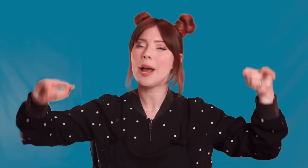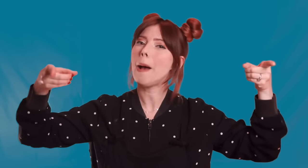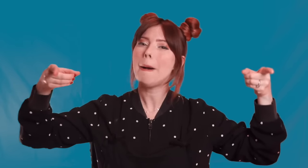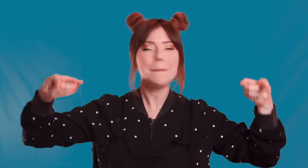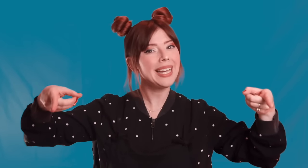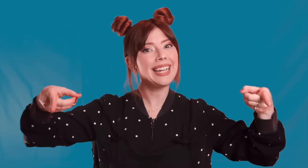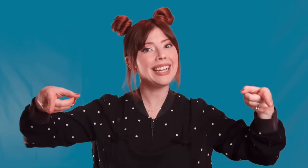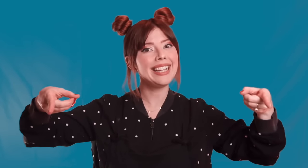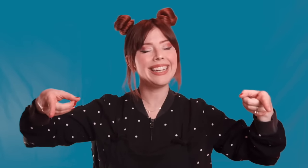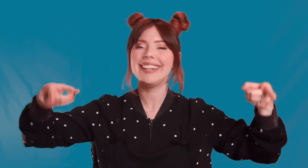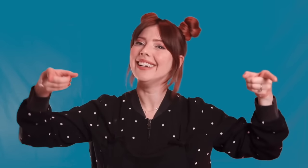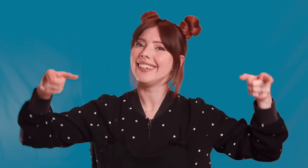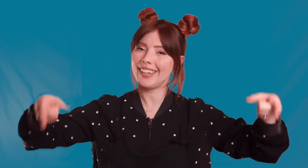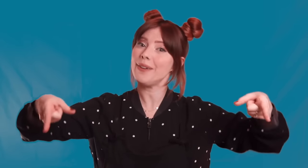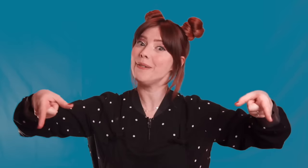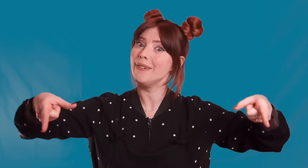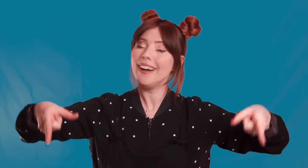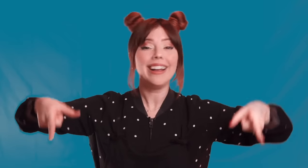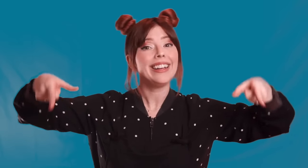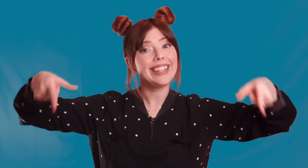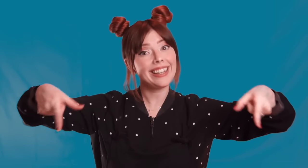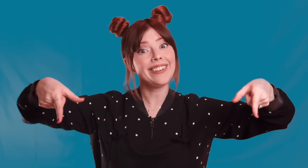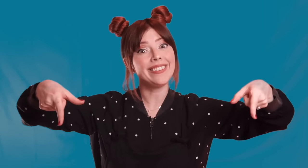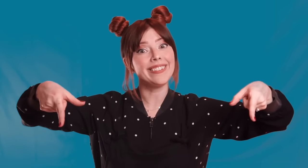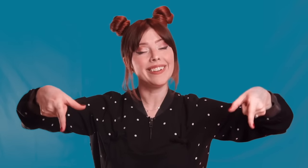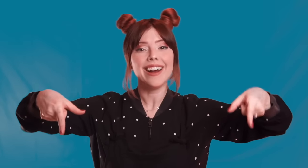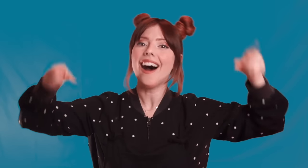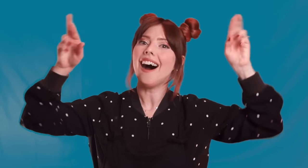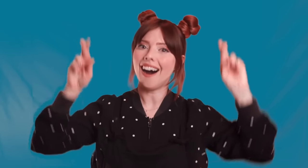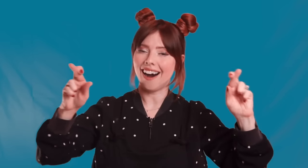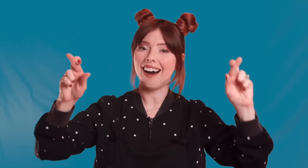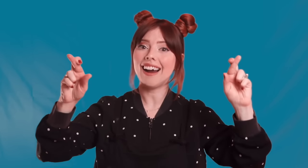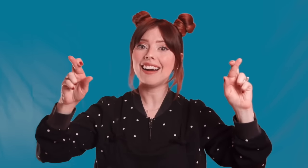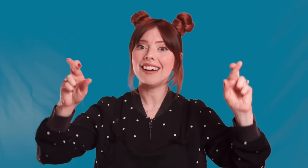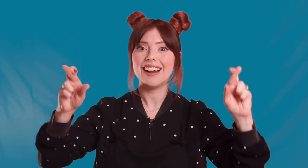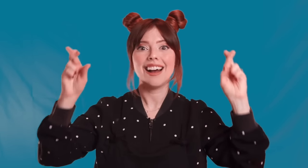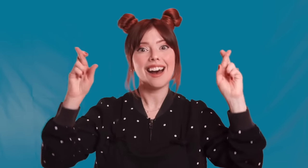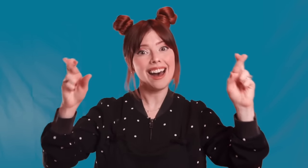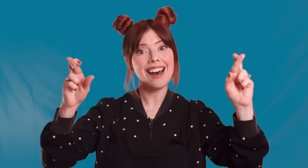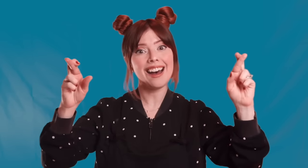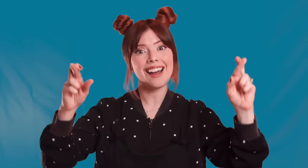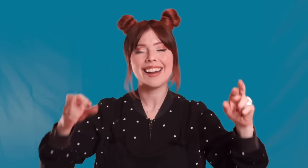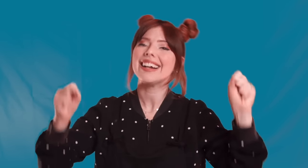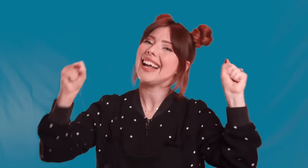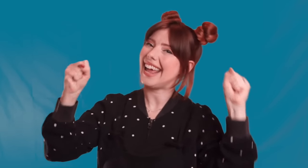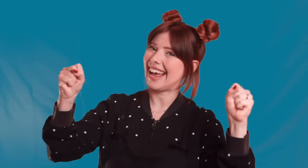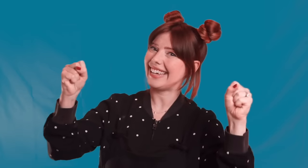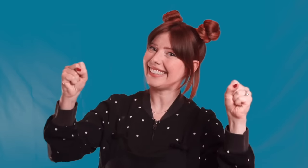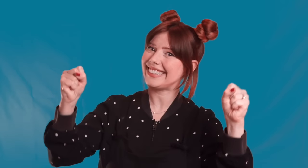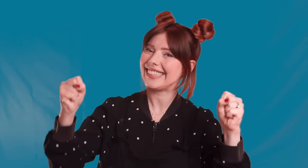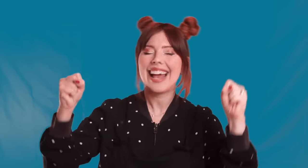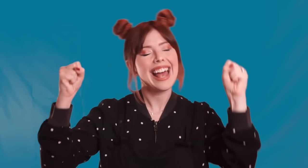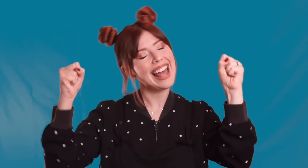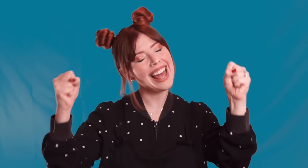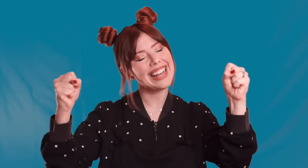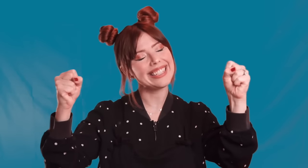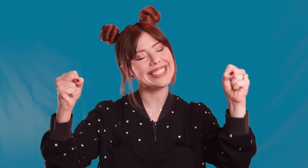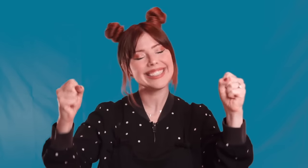P, Q, Q, R, R, S, S,